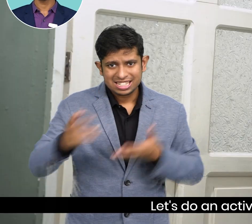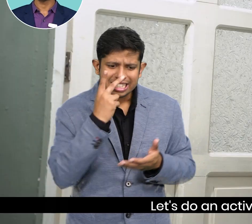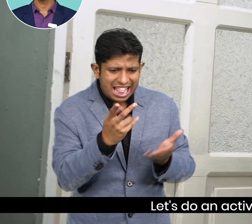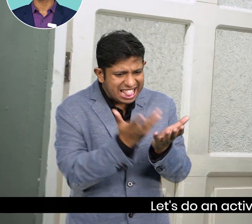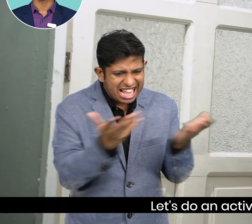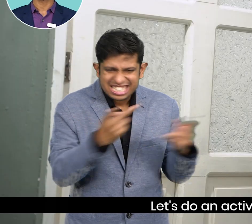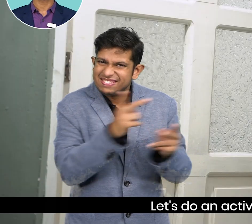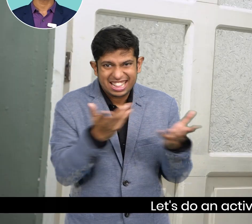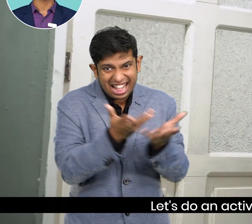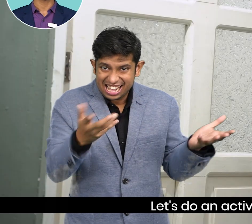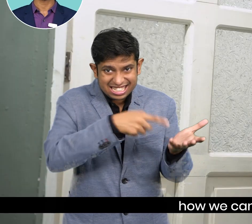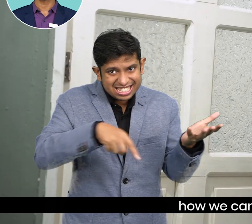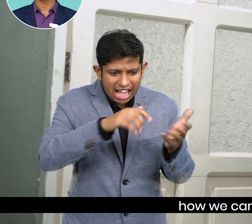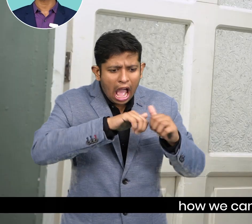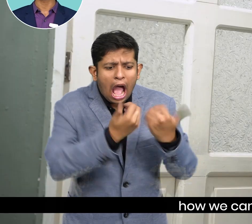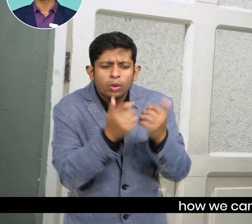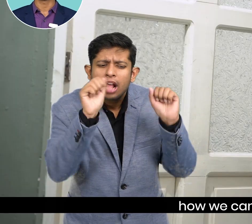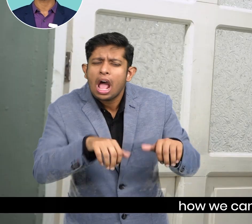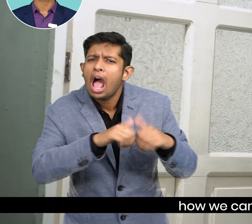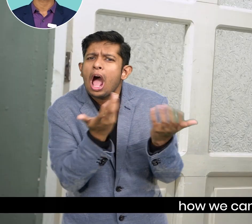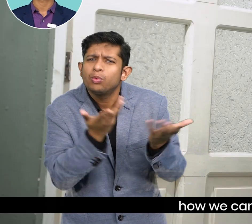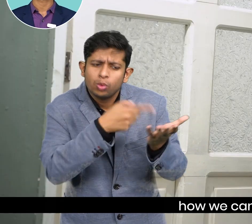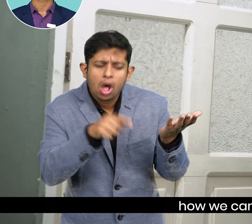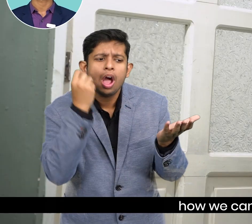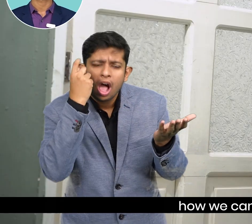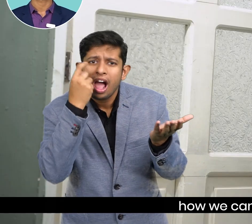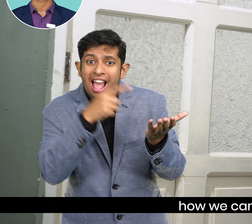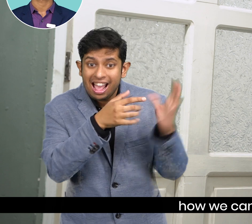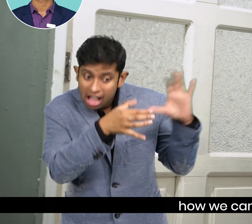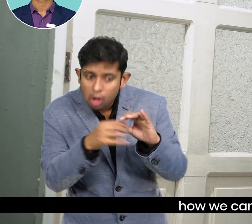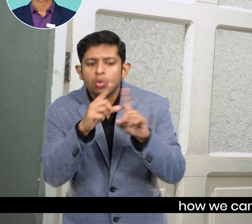Let's do an activity to understand how can we see objects.